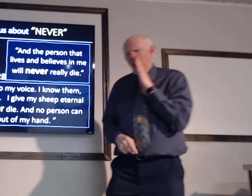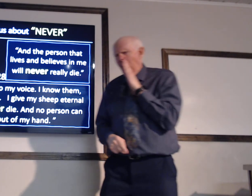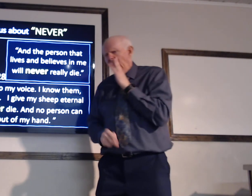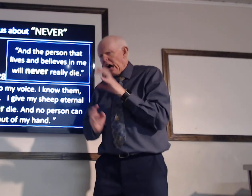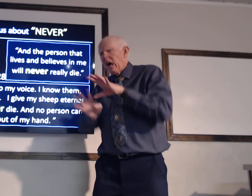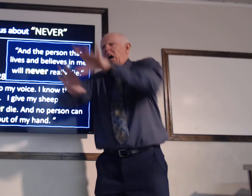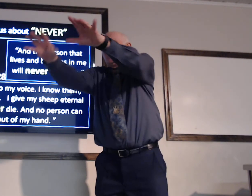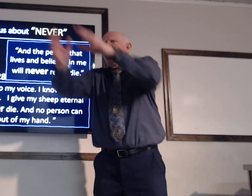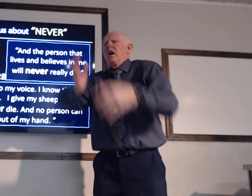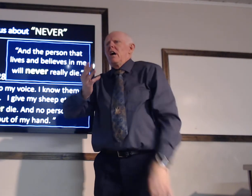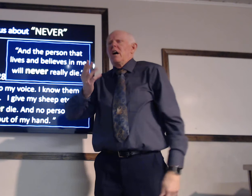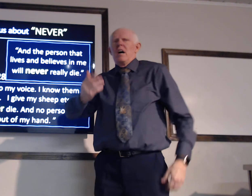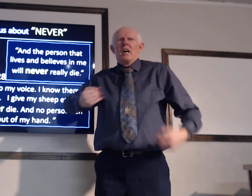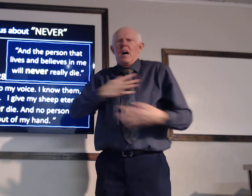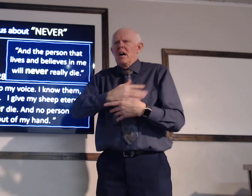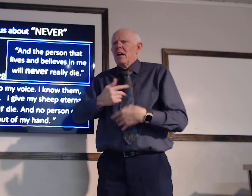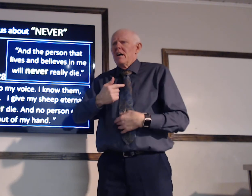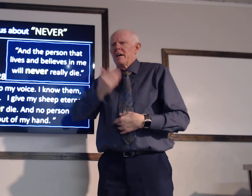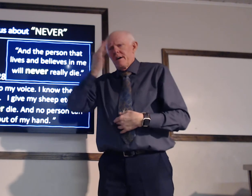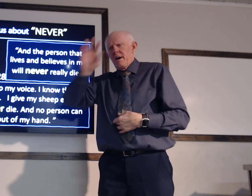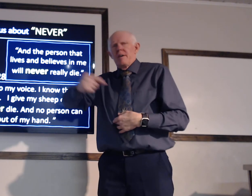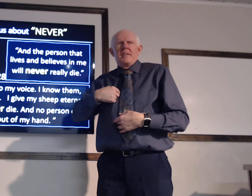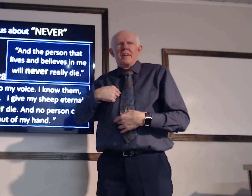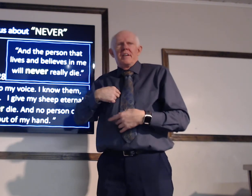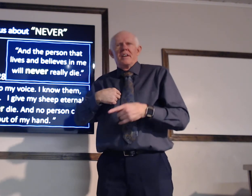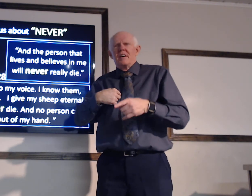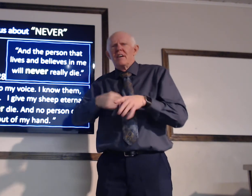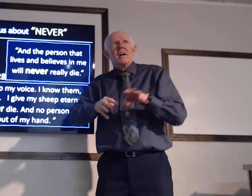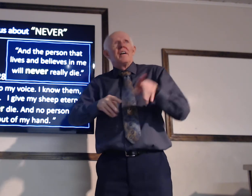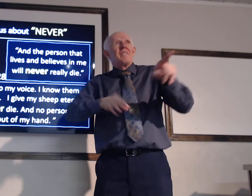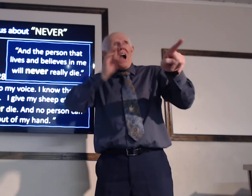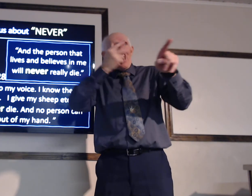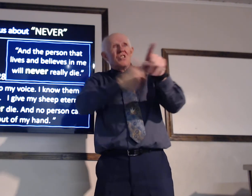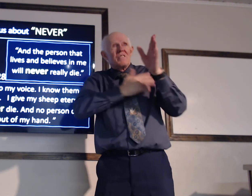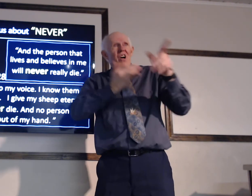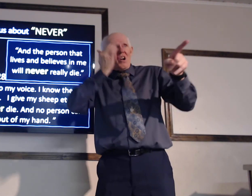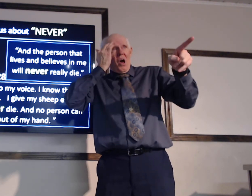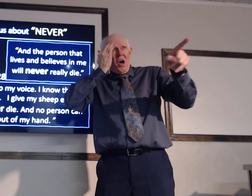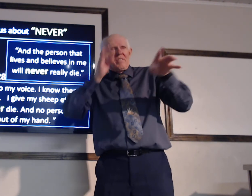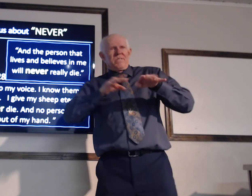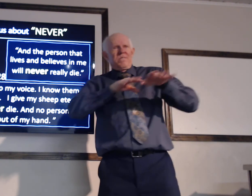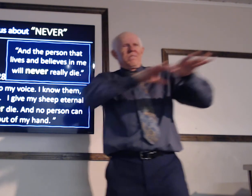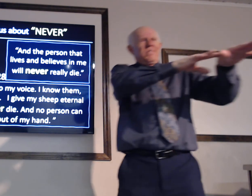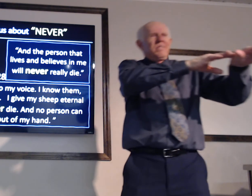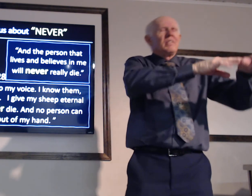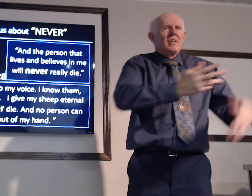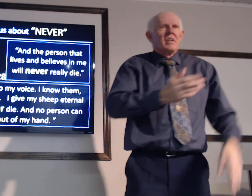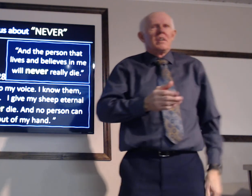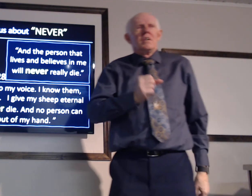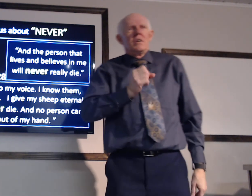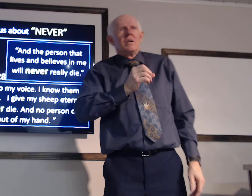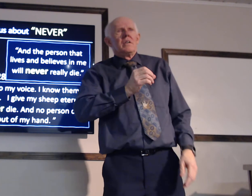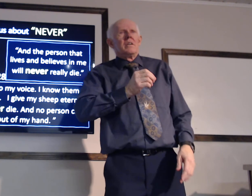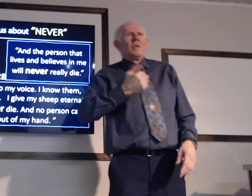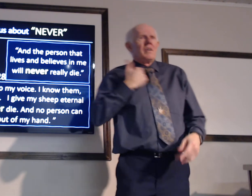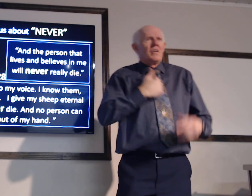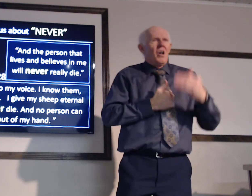If it's a different person that calls us, we don't follow them. A shepherd knows his sheep, and the sheep